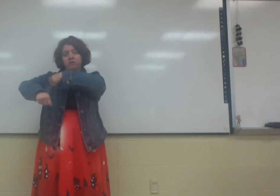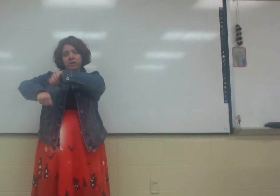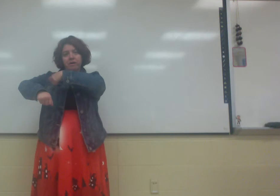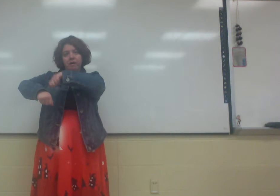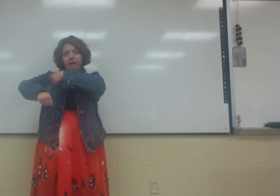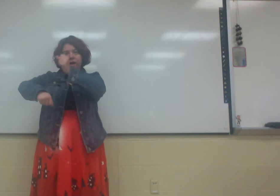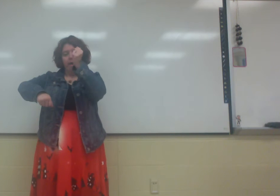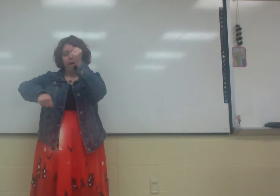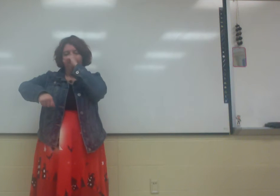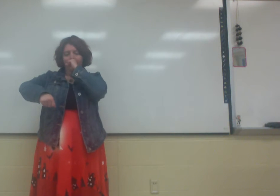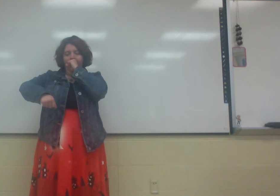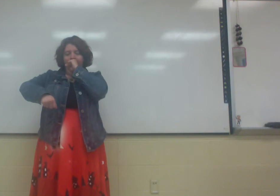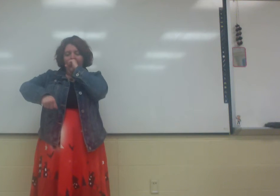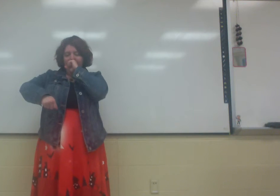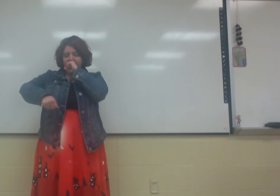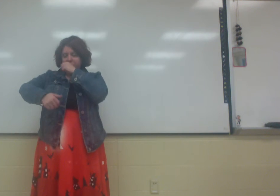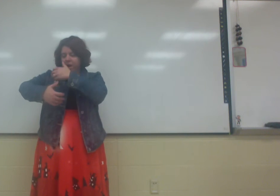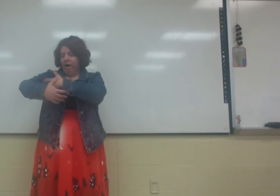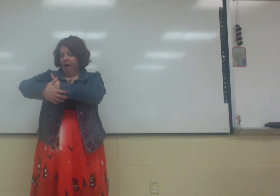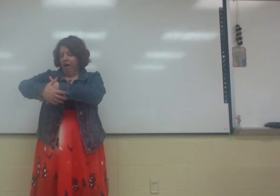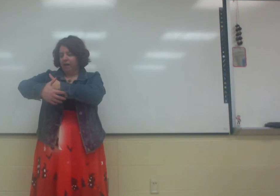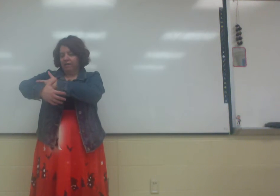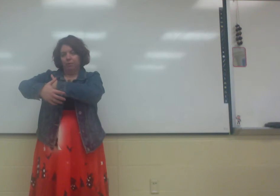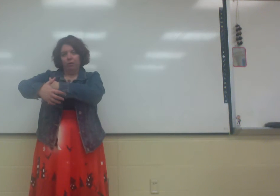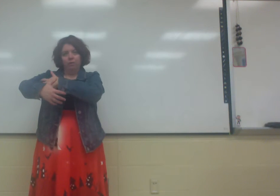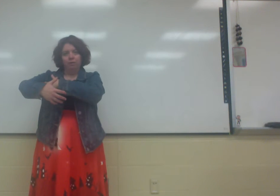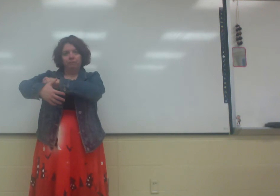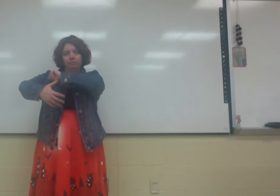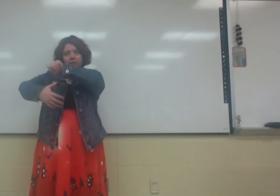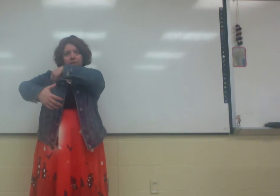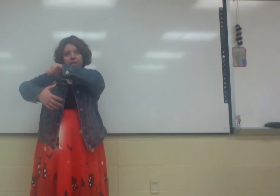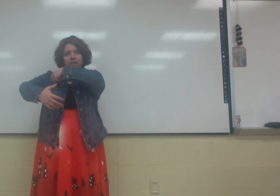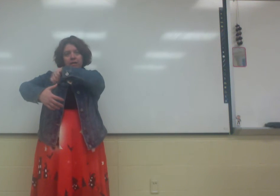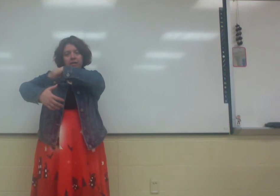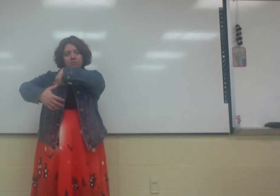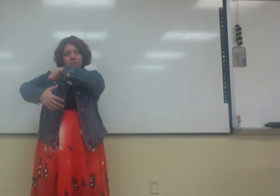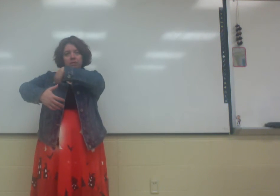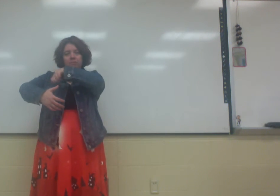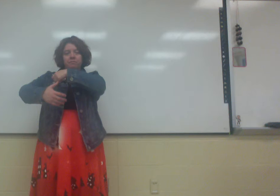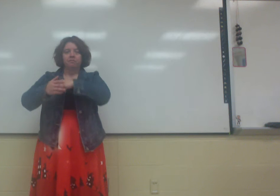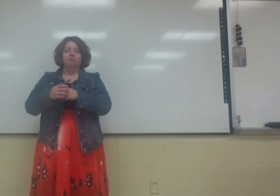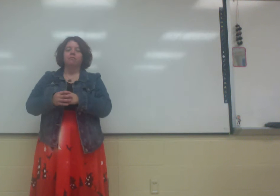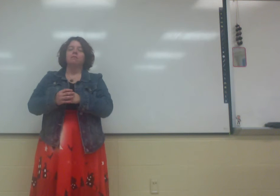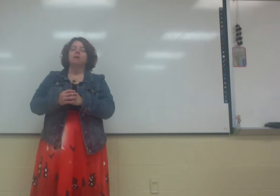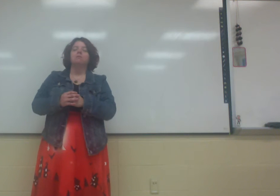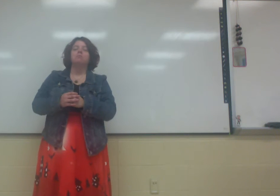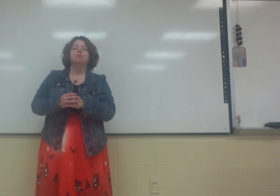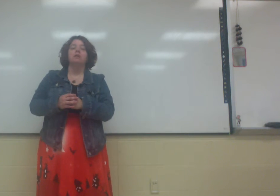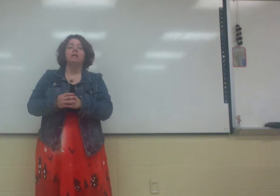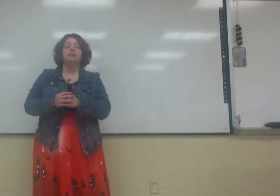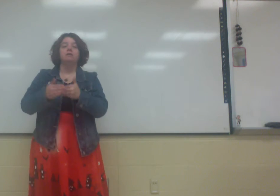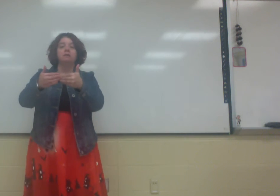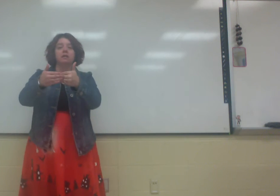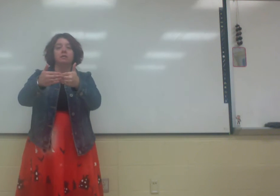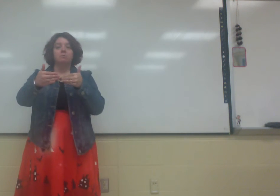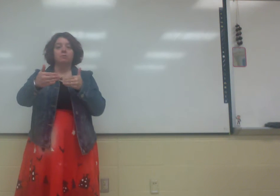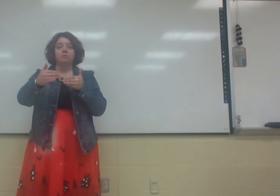Stir, excuse me, I've got the bowl in this area and I'm stirring. Preheat is